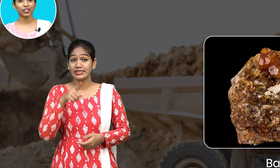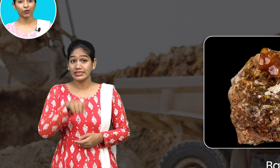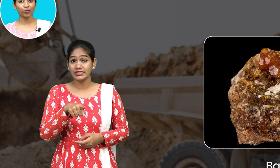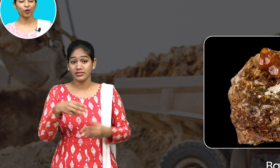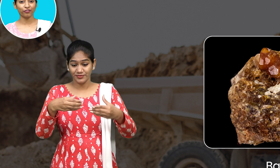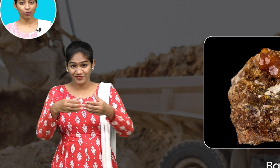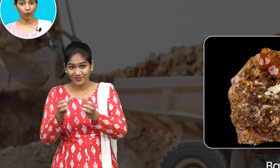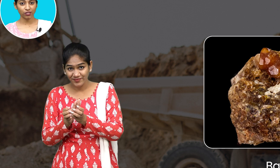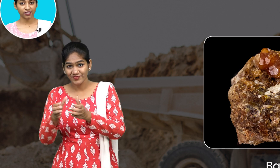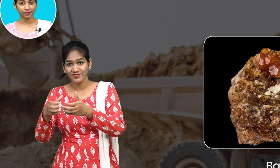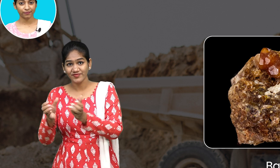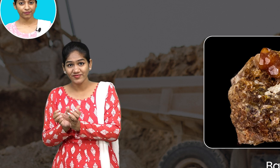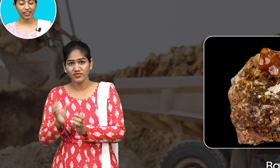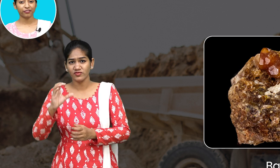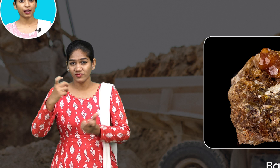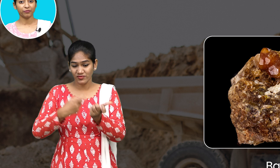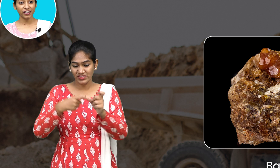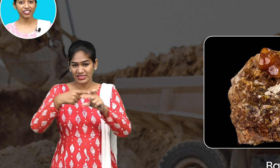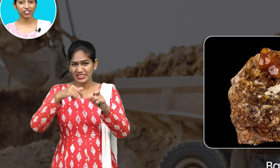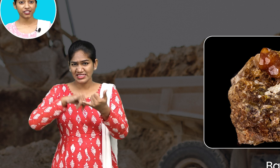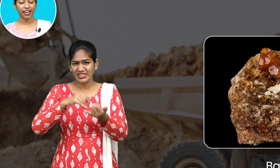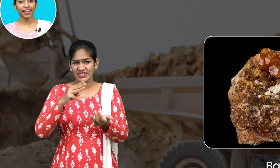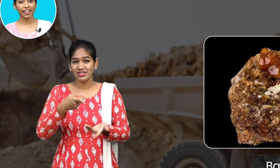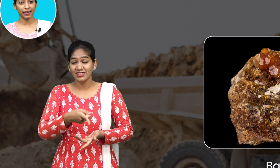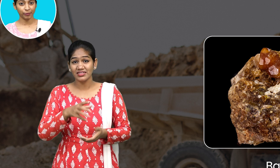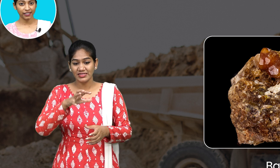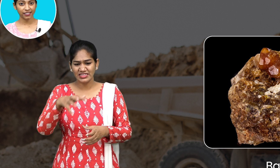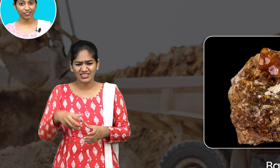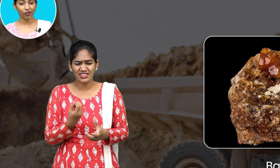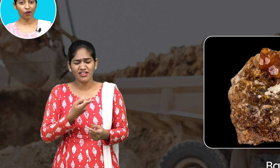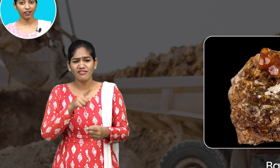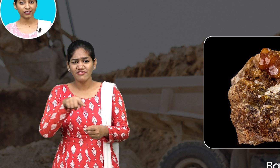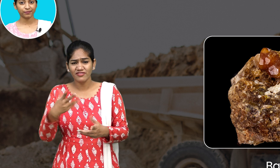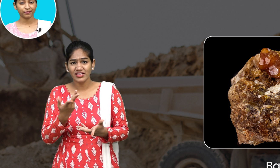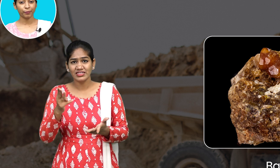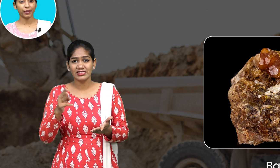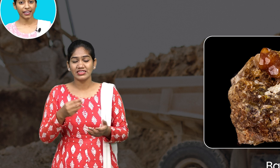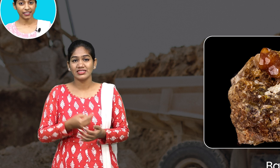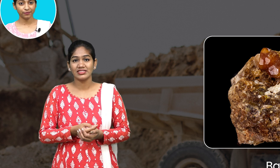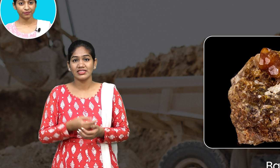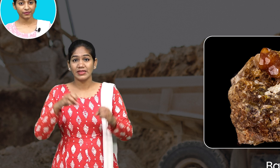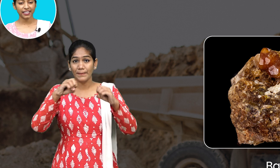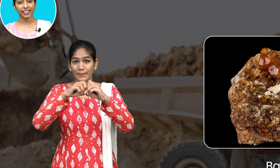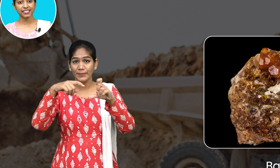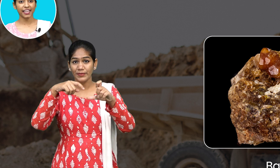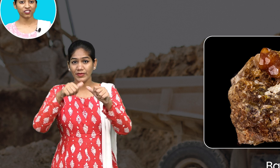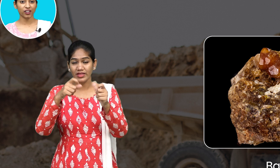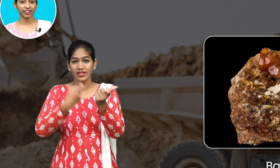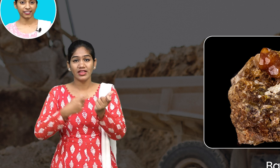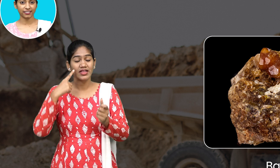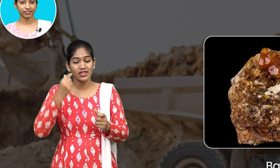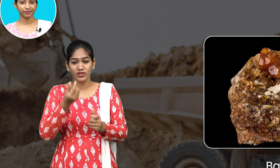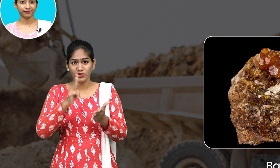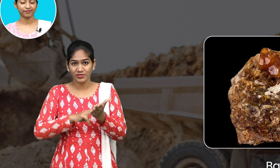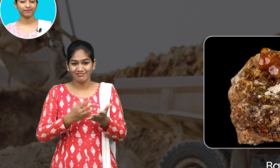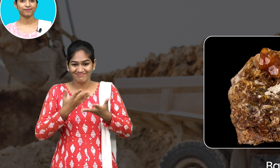This is a group of ores from which an element called barium is